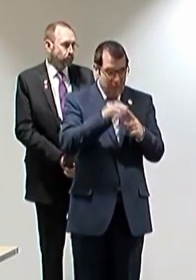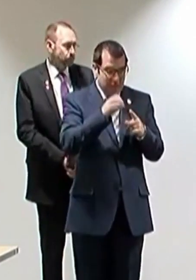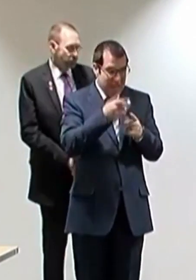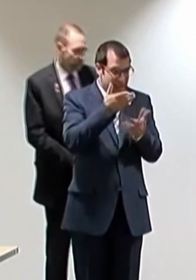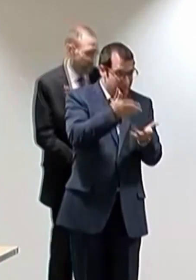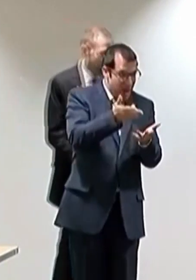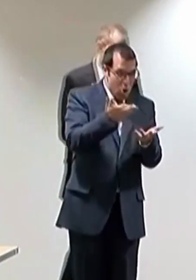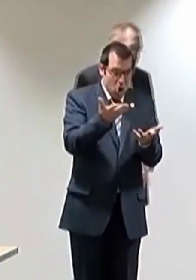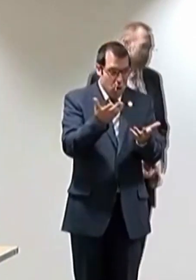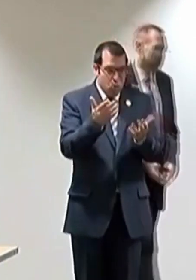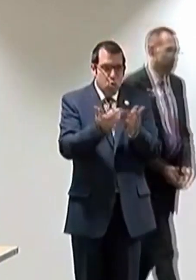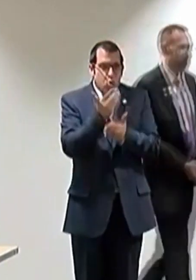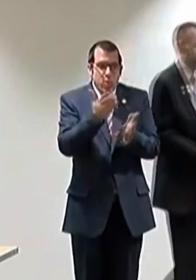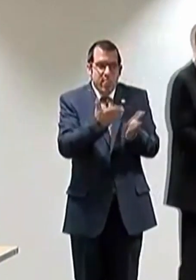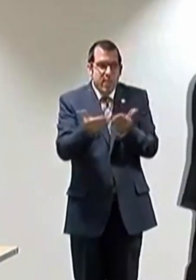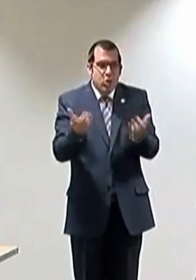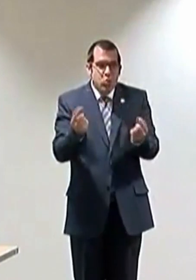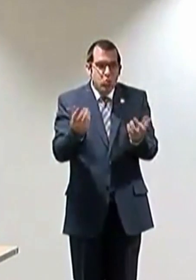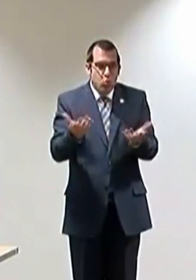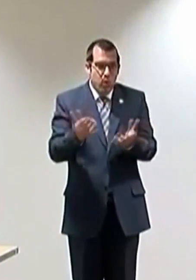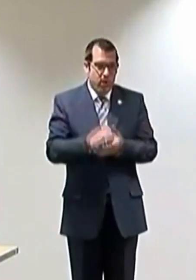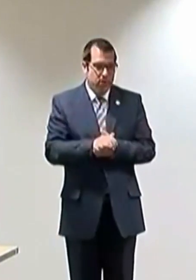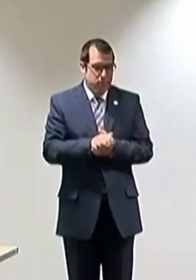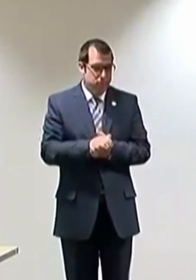now. Dr. Smith?